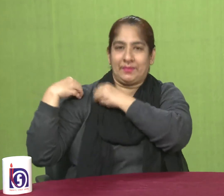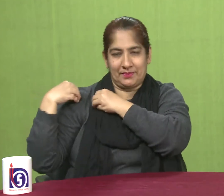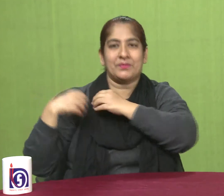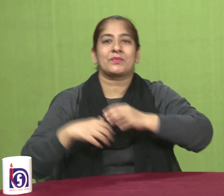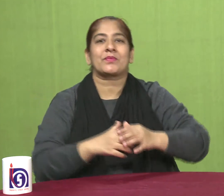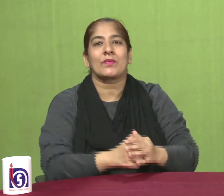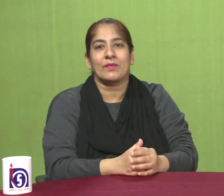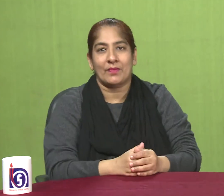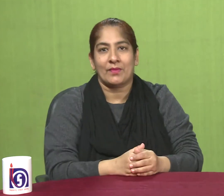as agents.